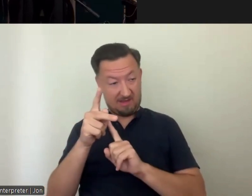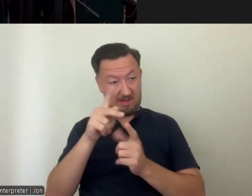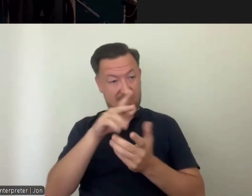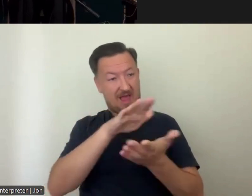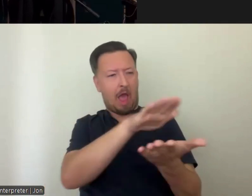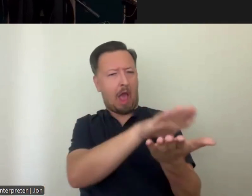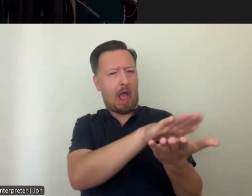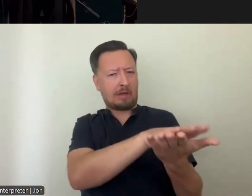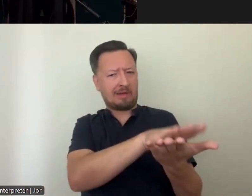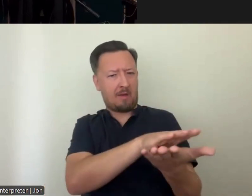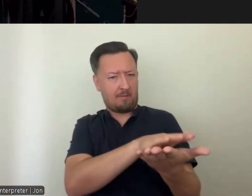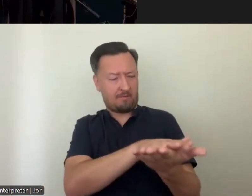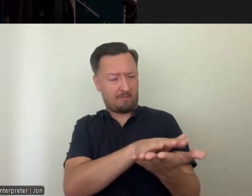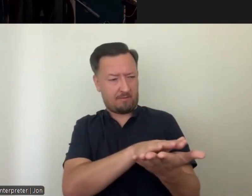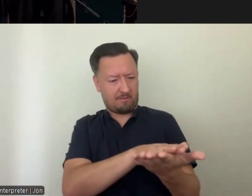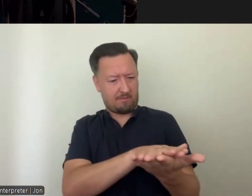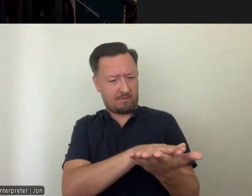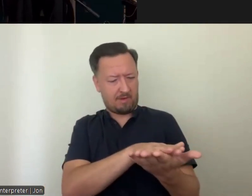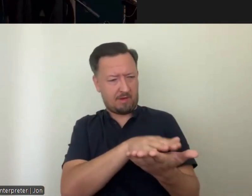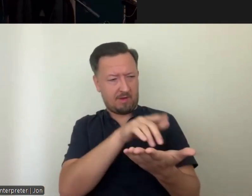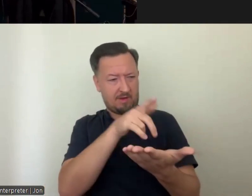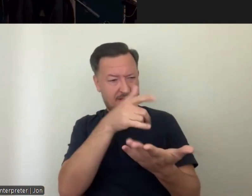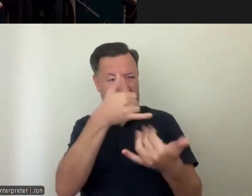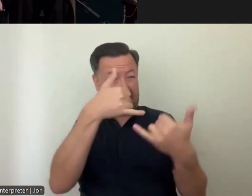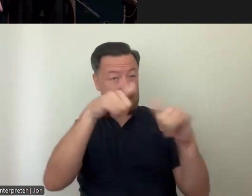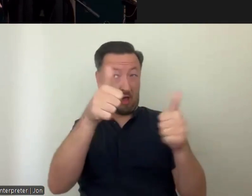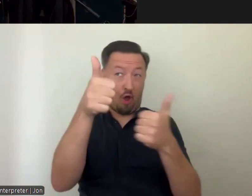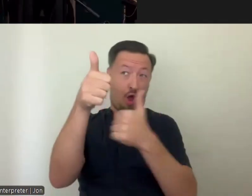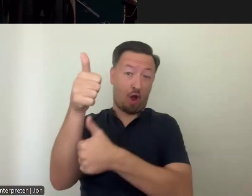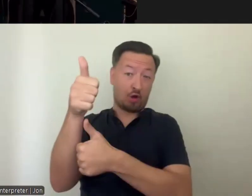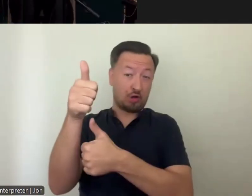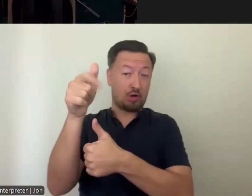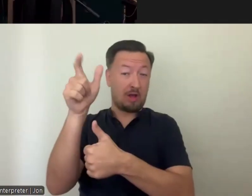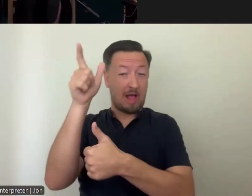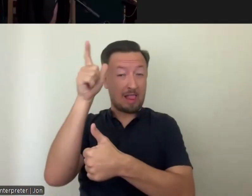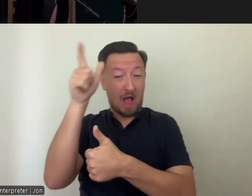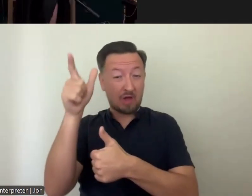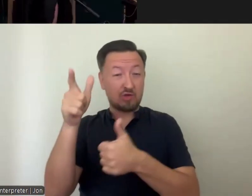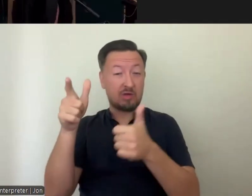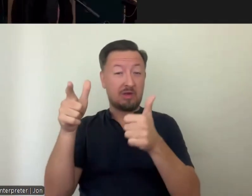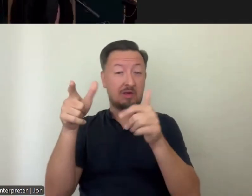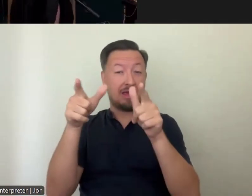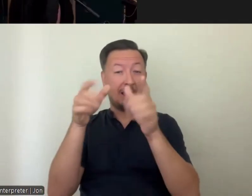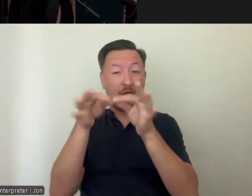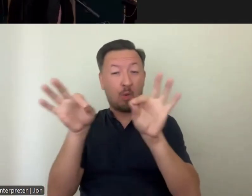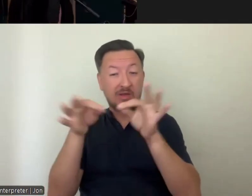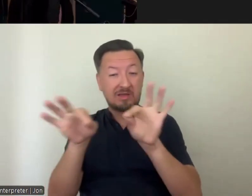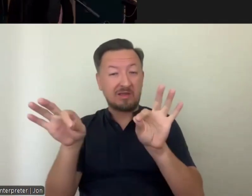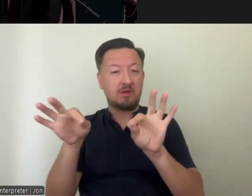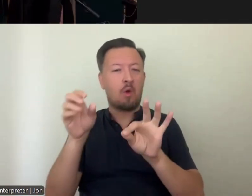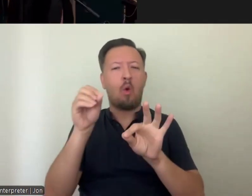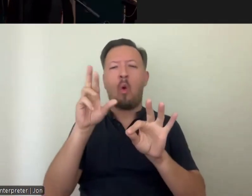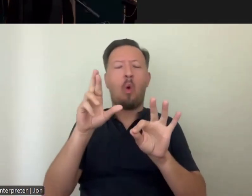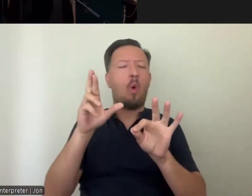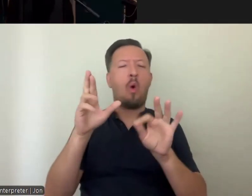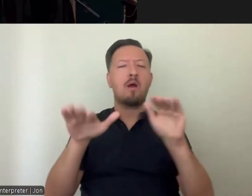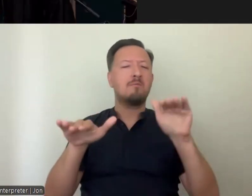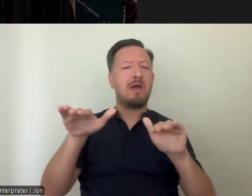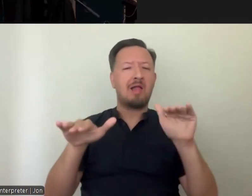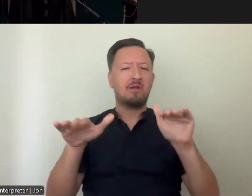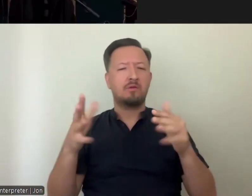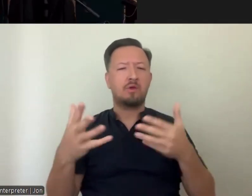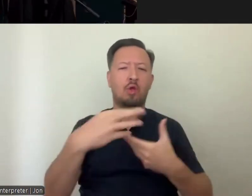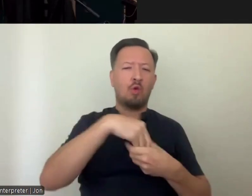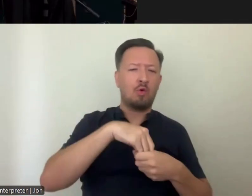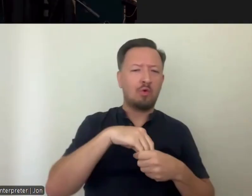of in the logic and linguistics and everything? Or does it also have some kind of a balance that includes ethics? I